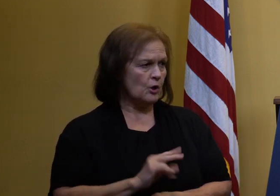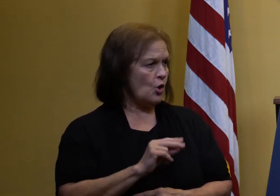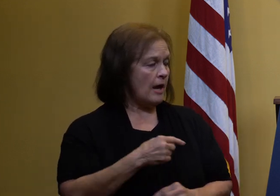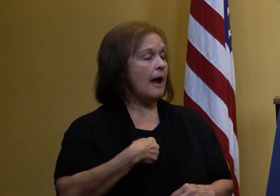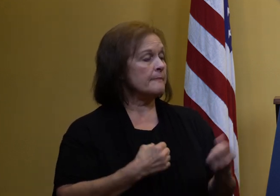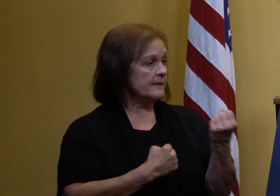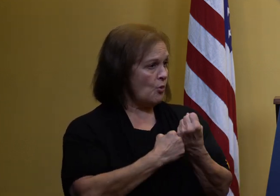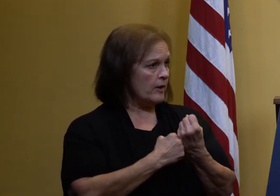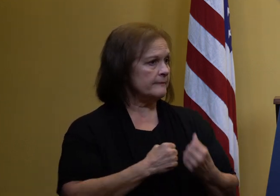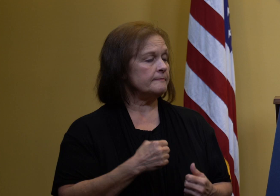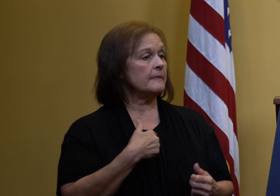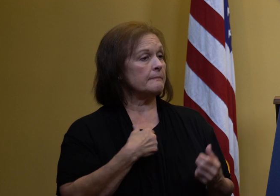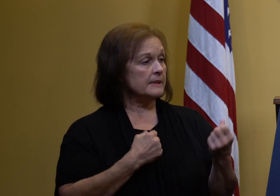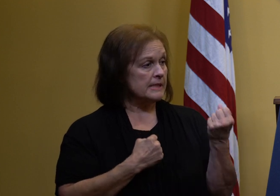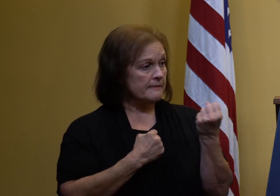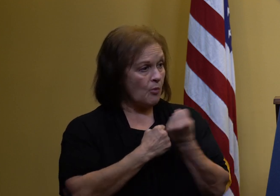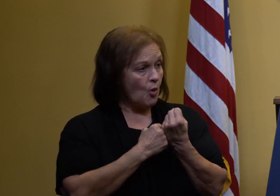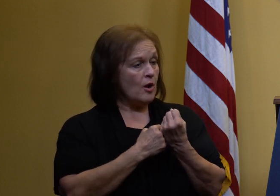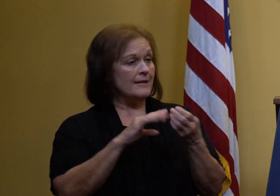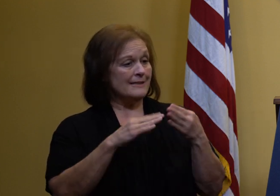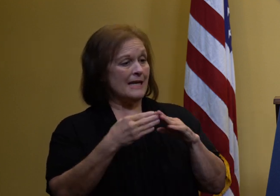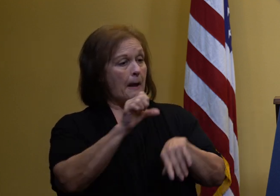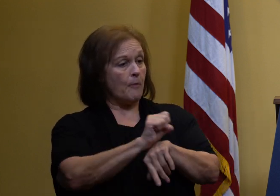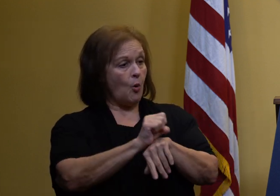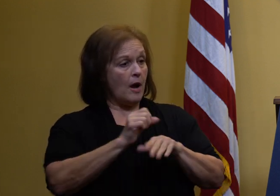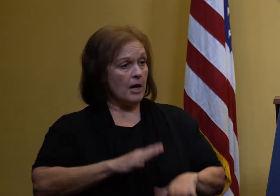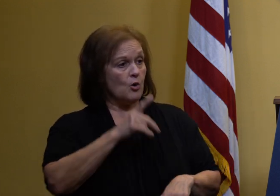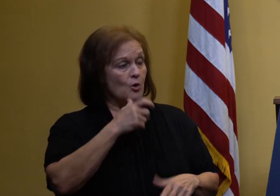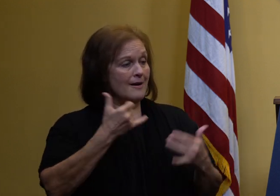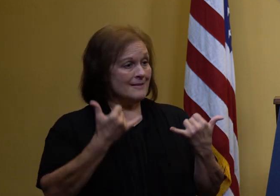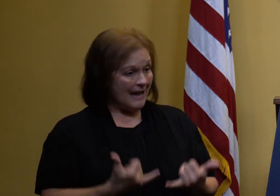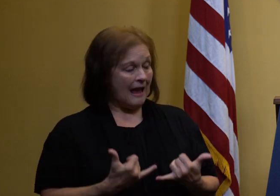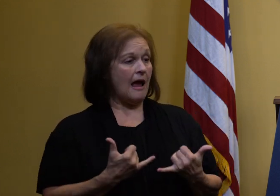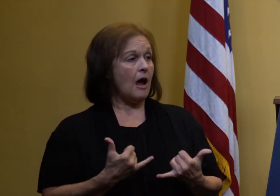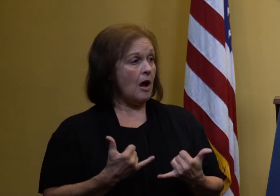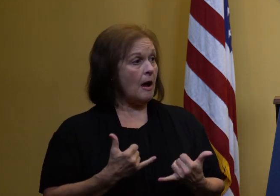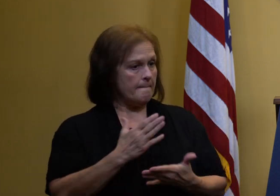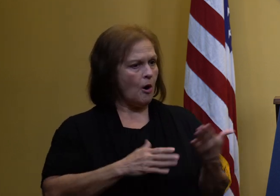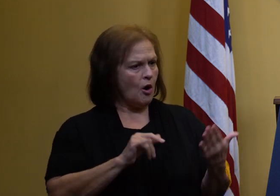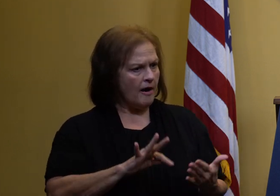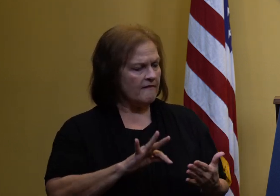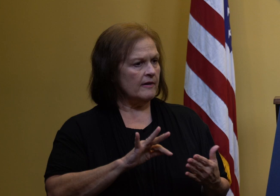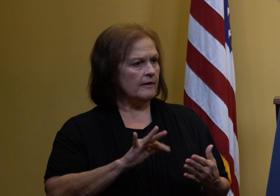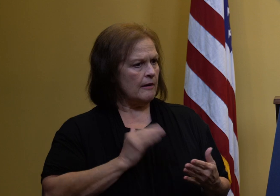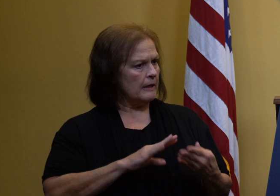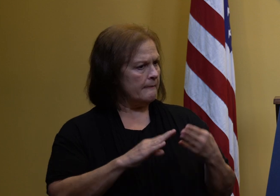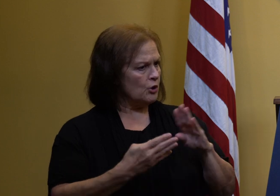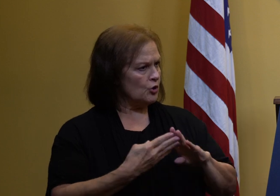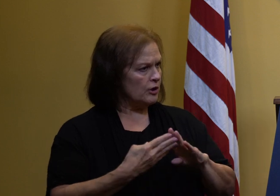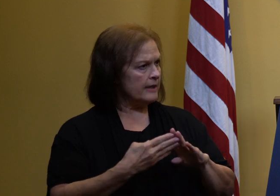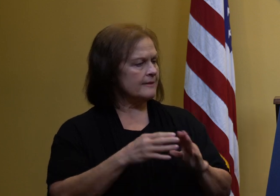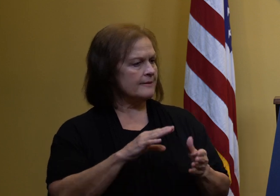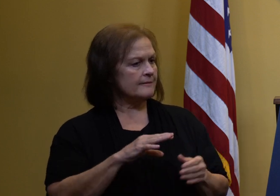I'm supporting a city employee that is now is now part of a community of